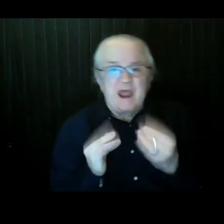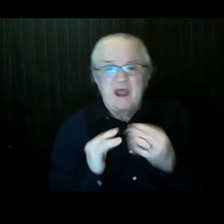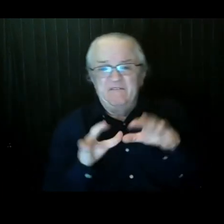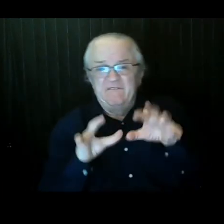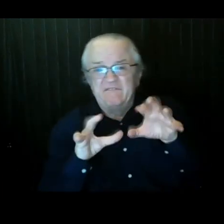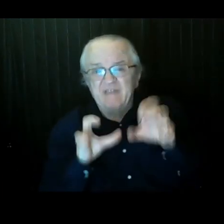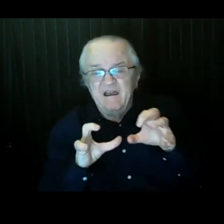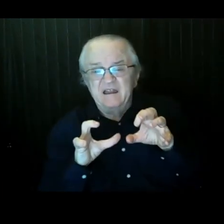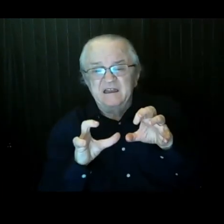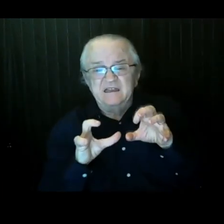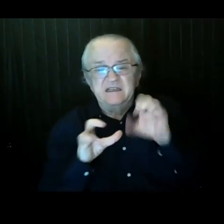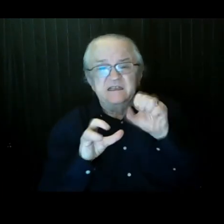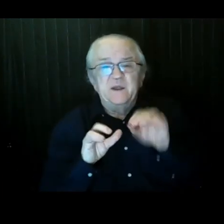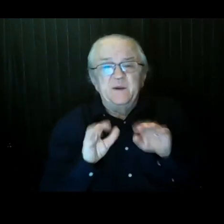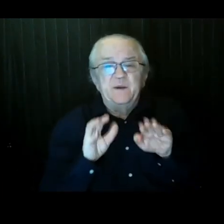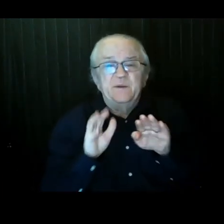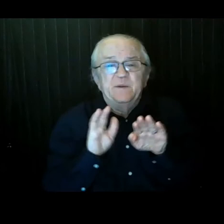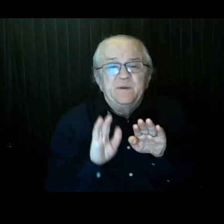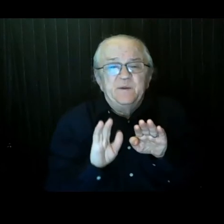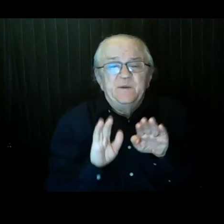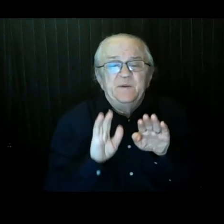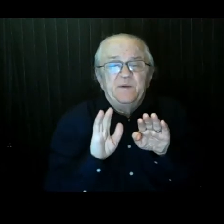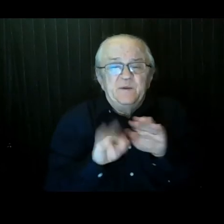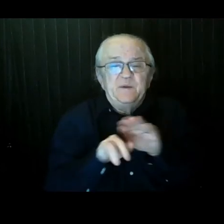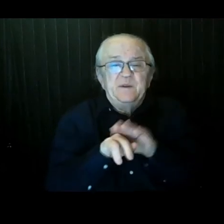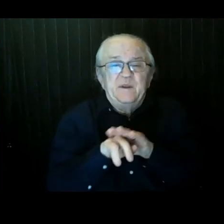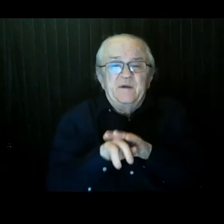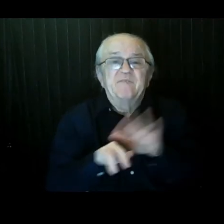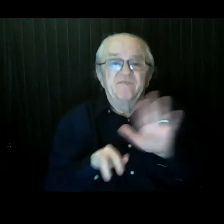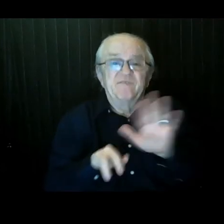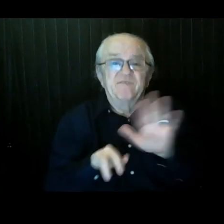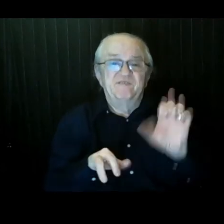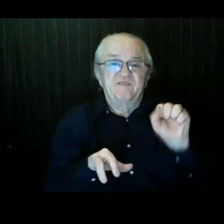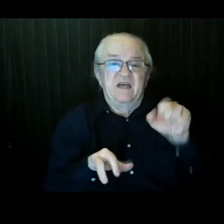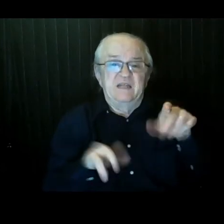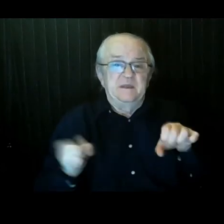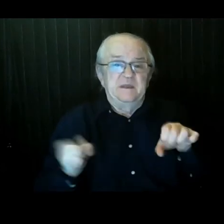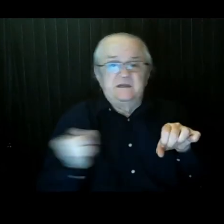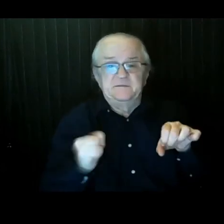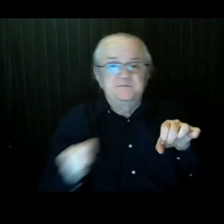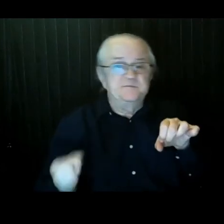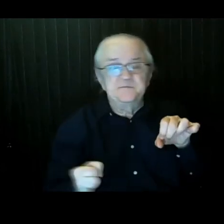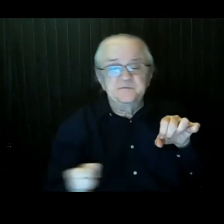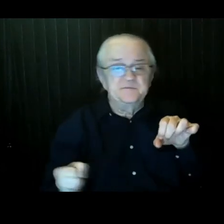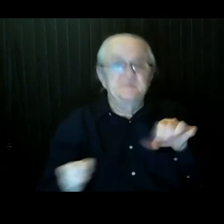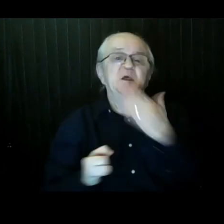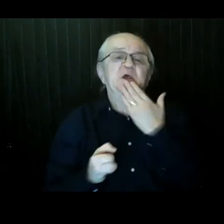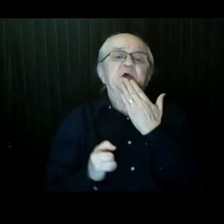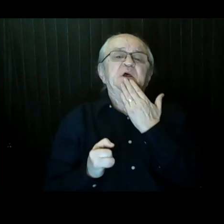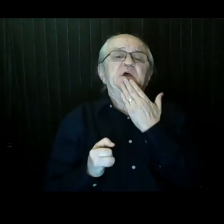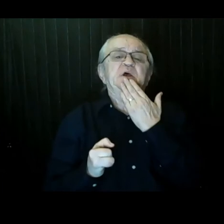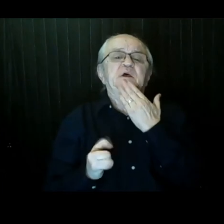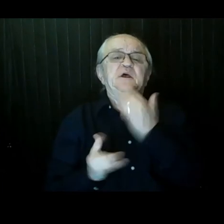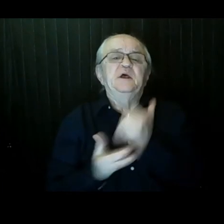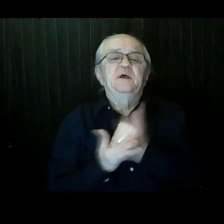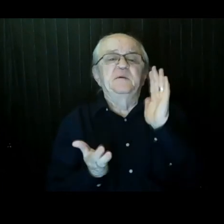freezing water. So I just slowed down. It actually was a 5-speed, so that was good. I downshifted. And so I'm slowing down in the traffic, and pretty